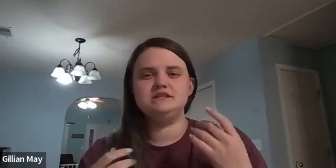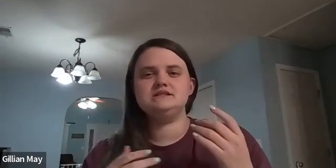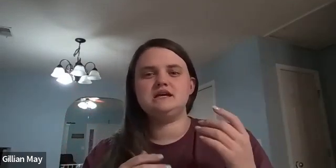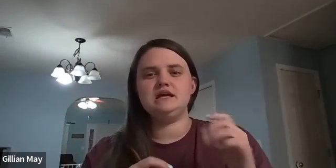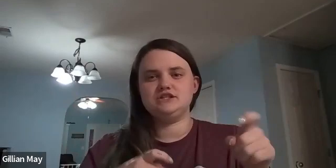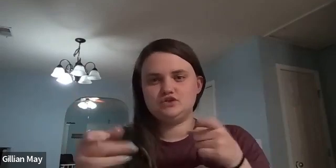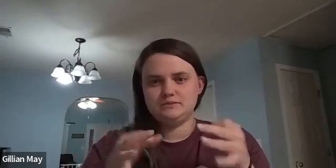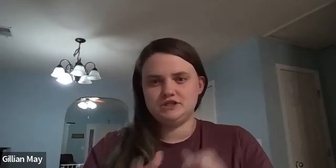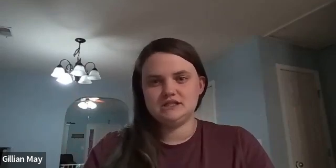emotions and descriptions?